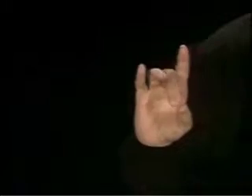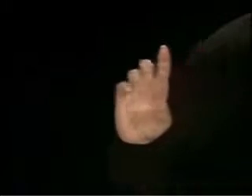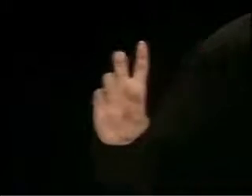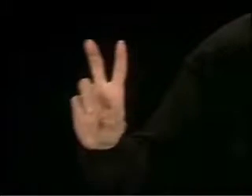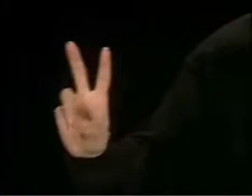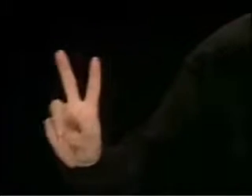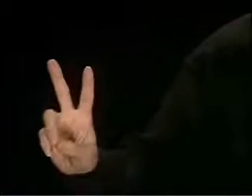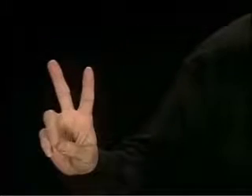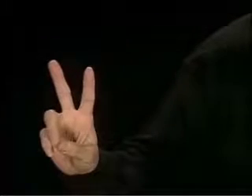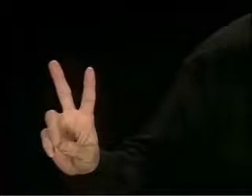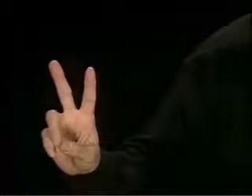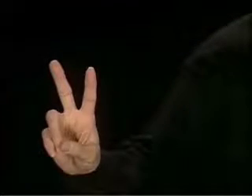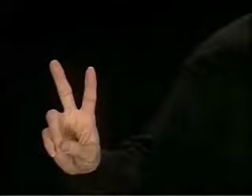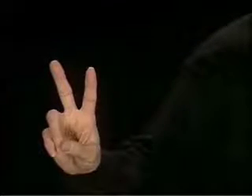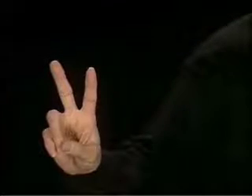82,